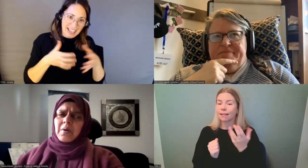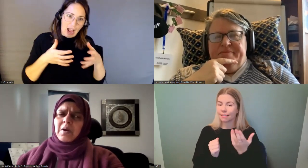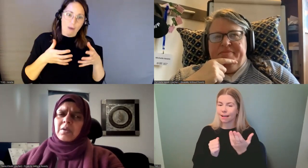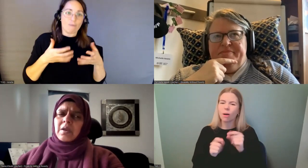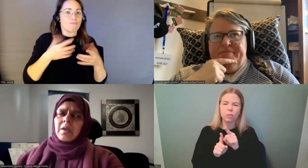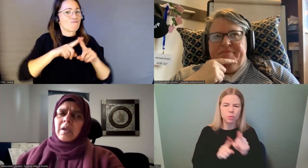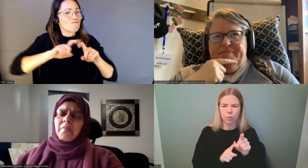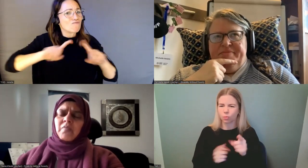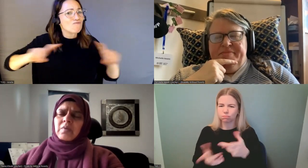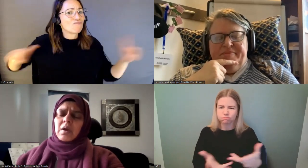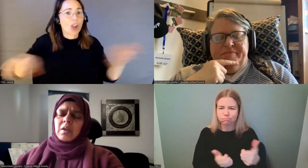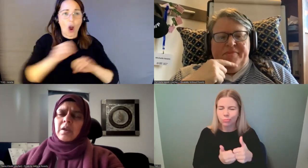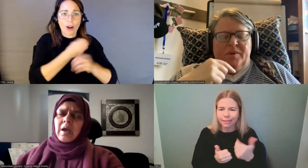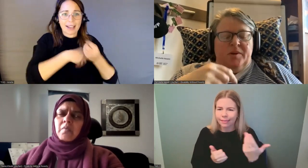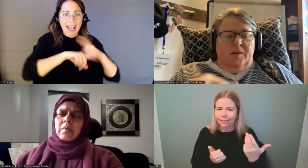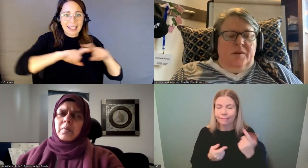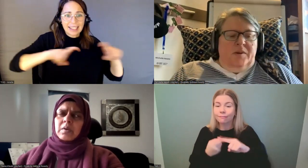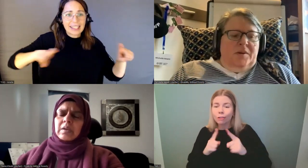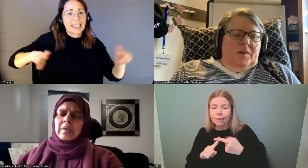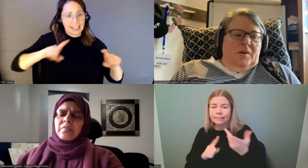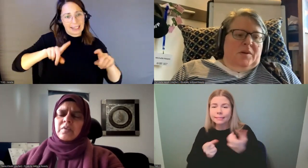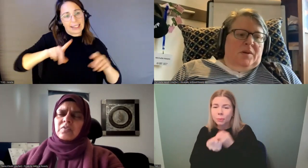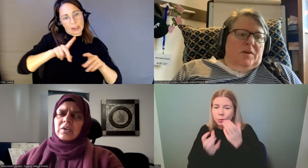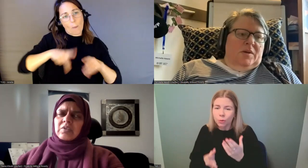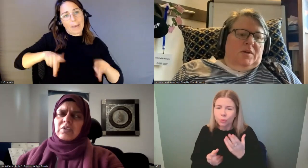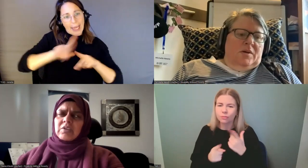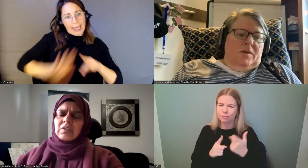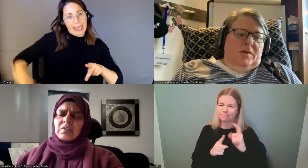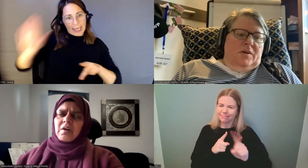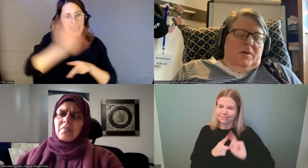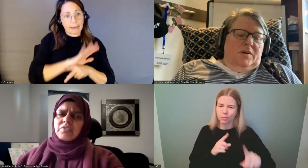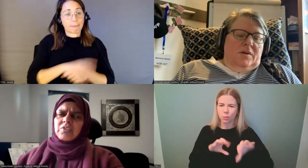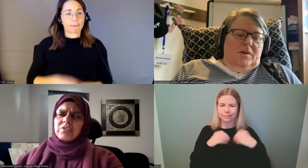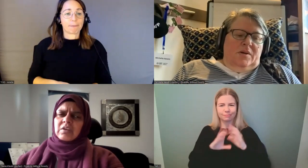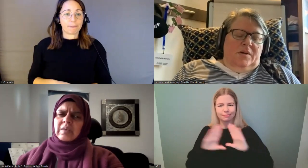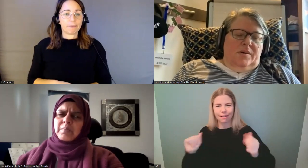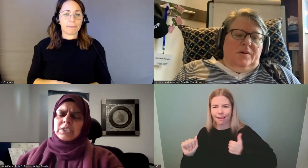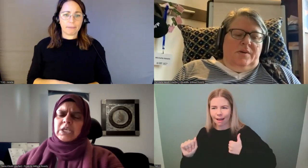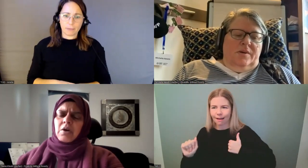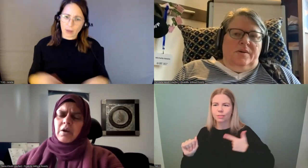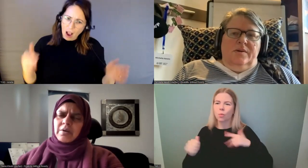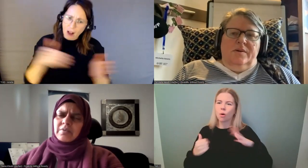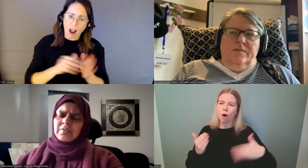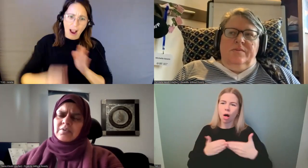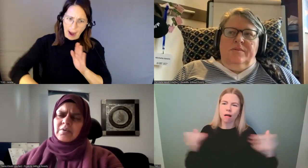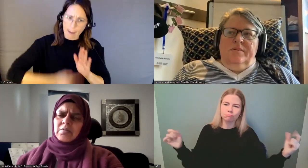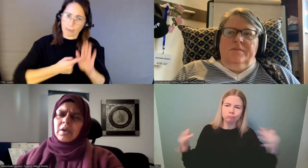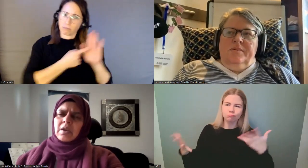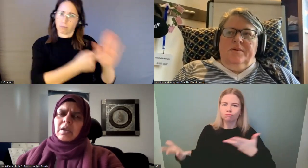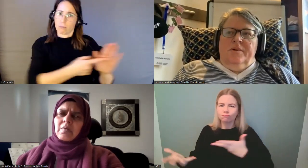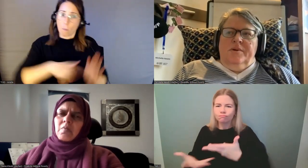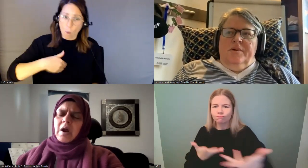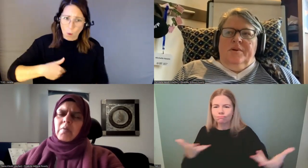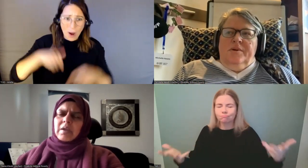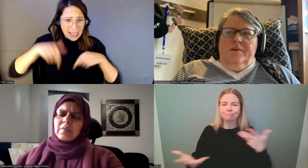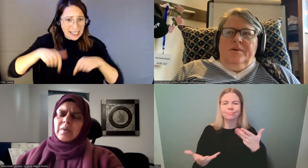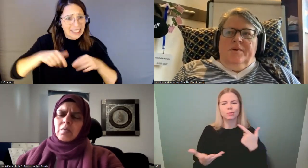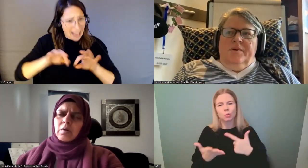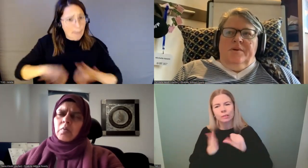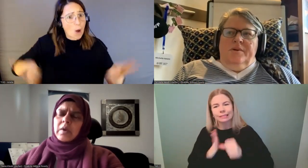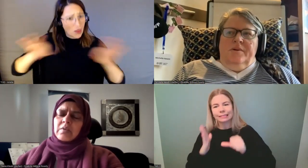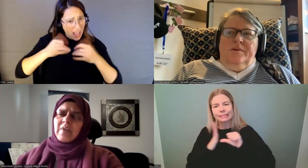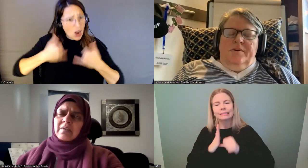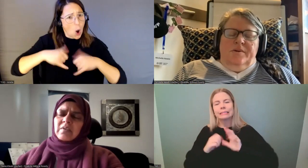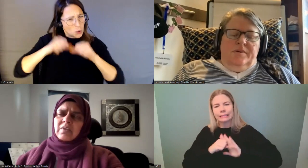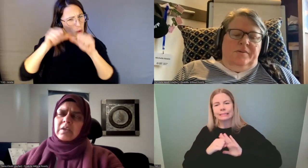impressing upon everyone how important it is for us to continue this conversation and keep pushing hard. So, wow, it's been